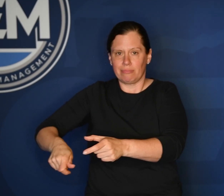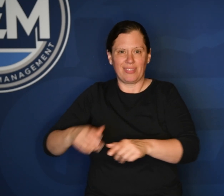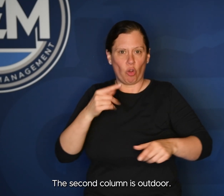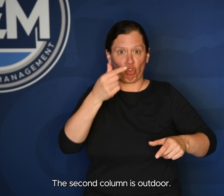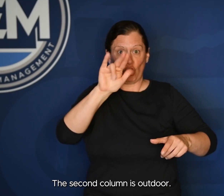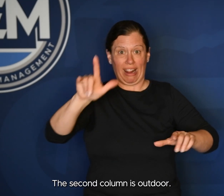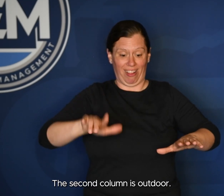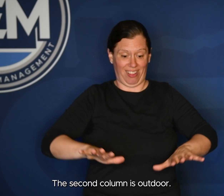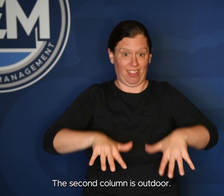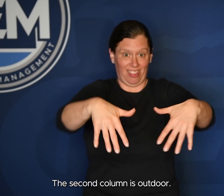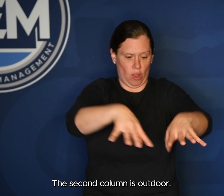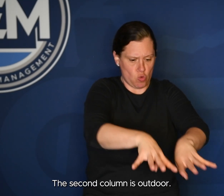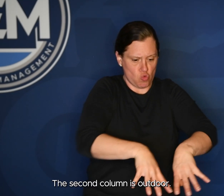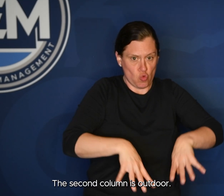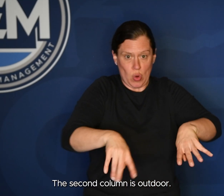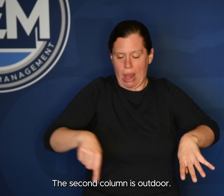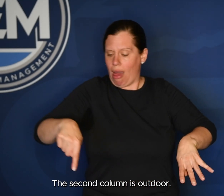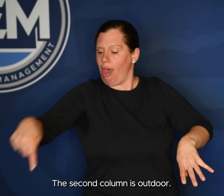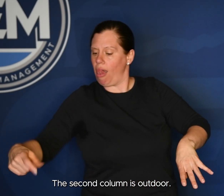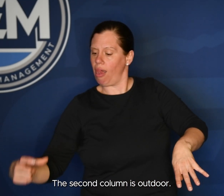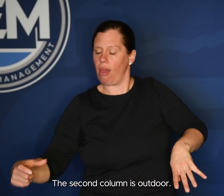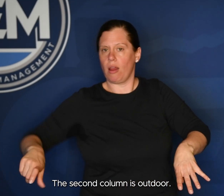The second column is outdoor.